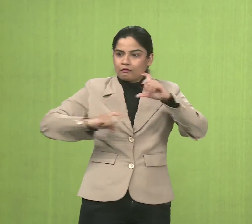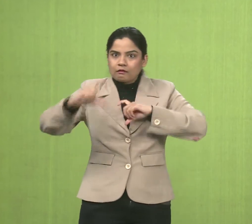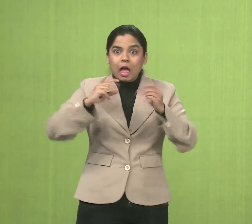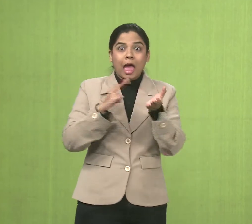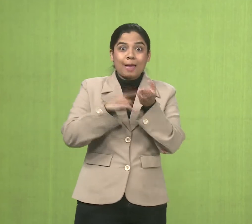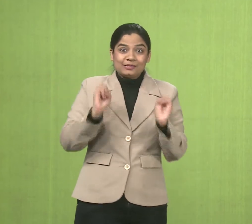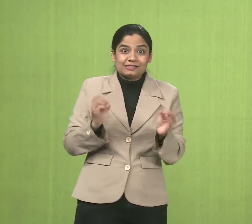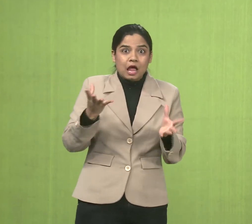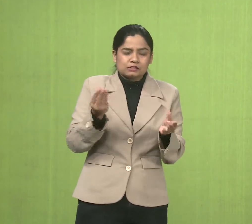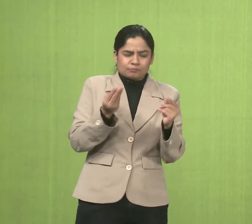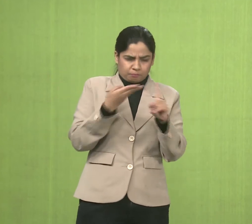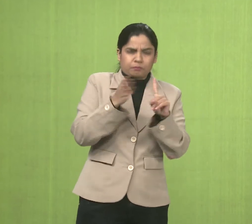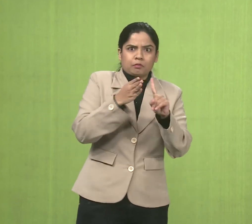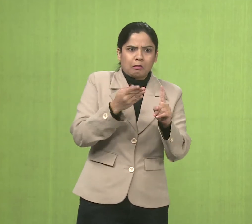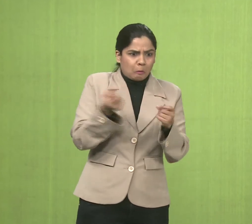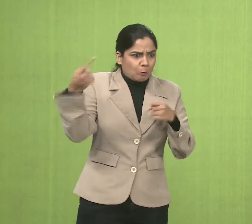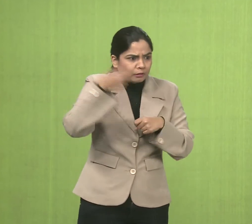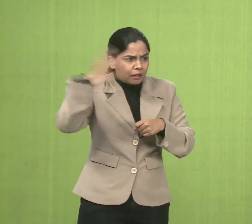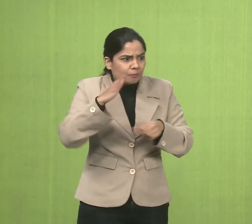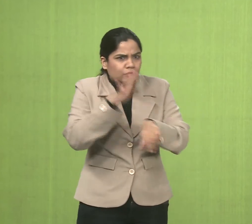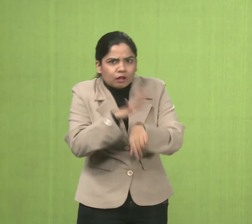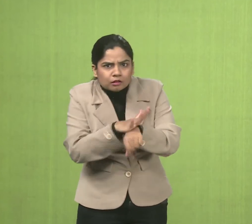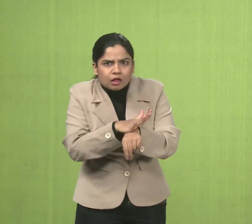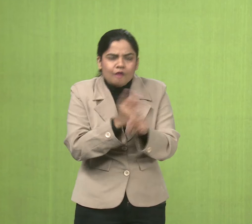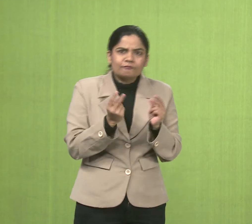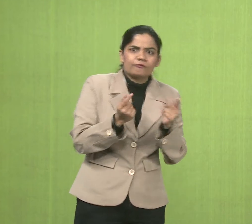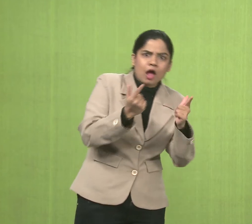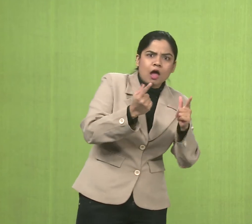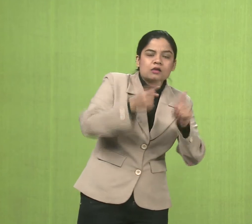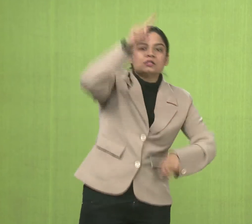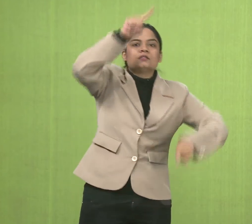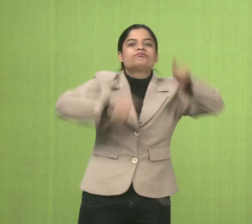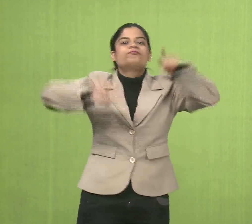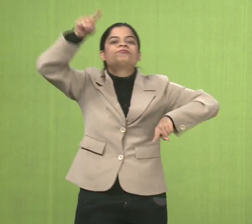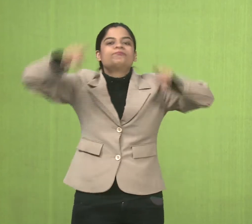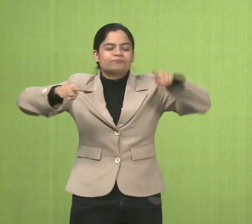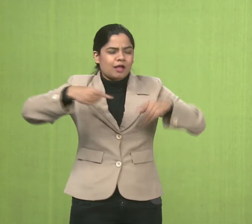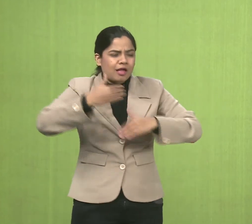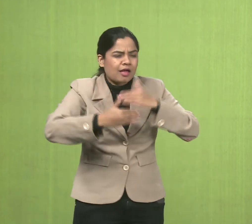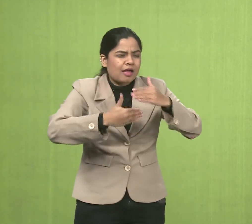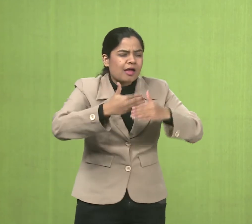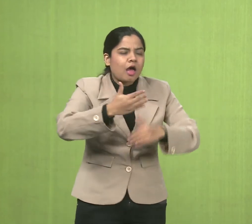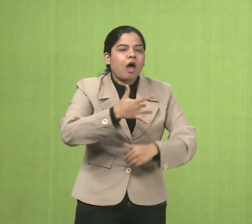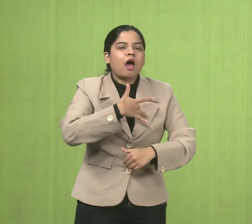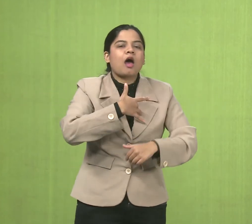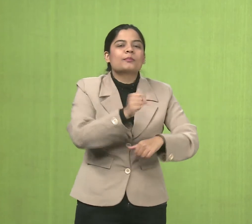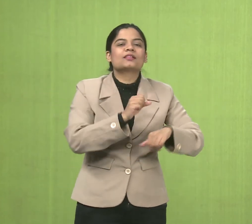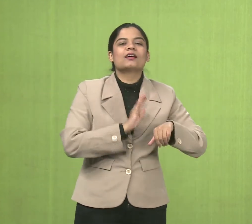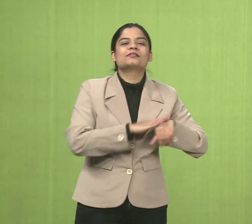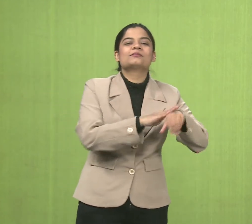have to start taking care of themselves, etc. There can be sometimes that females at a younger